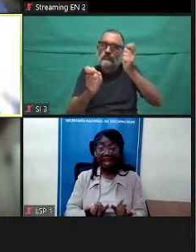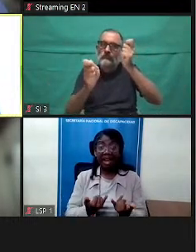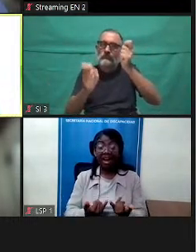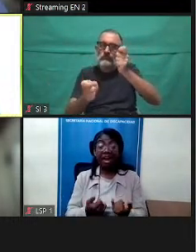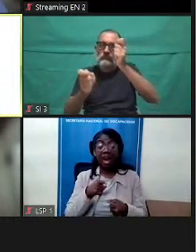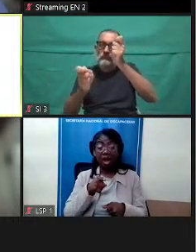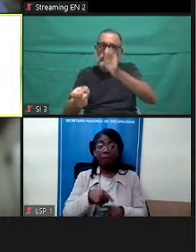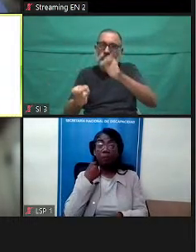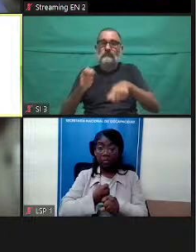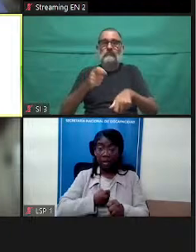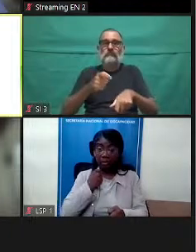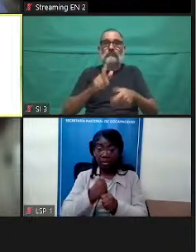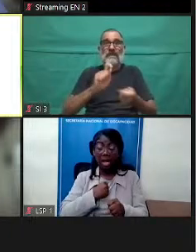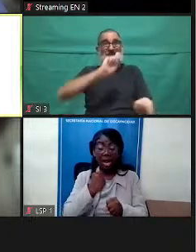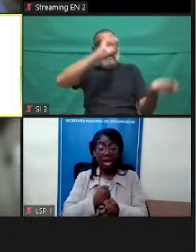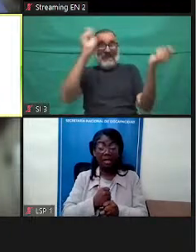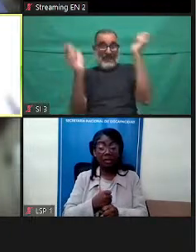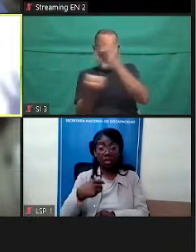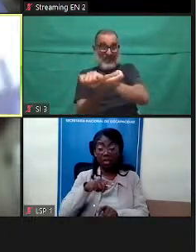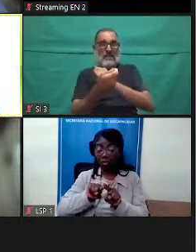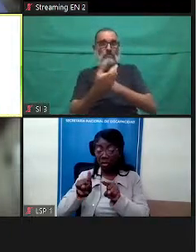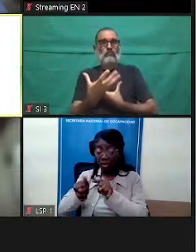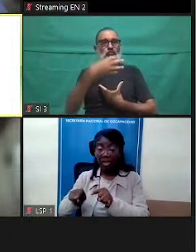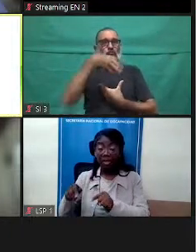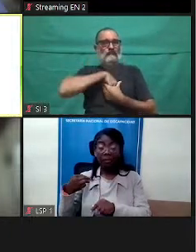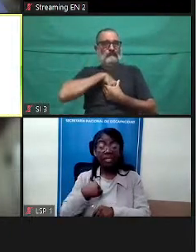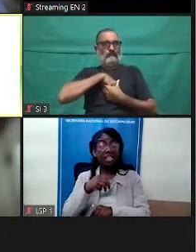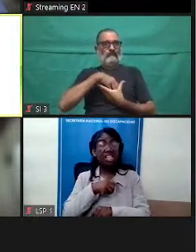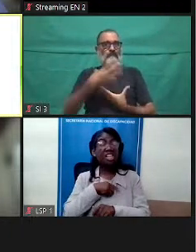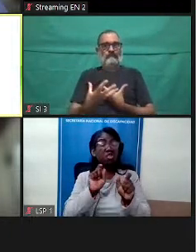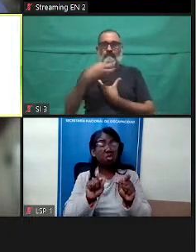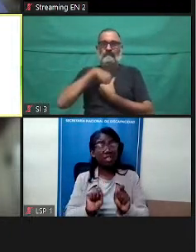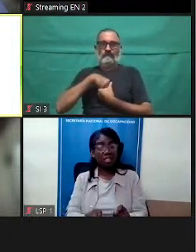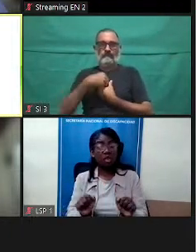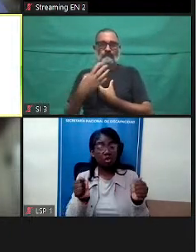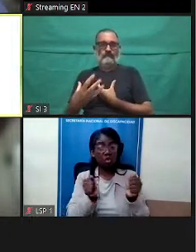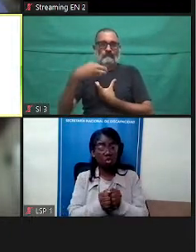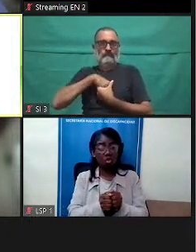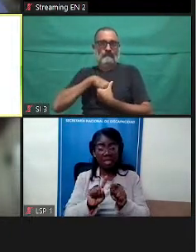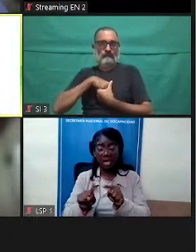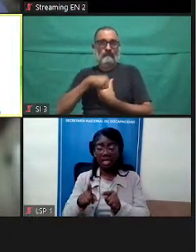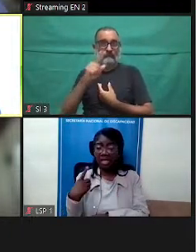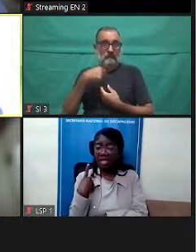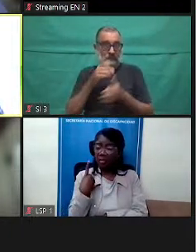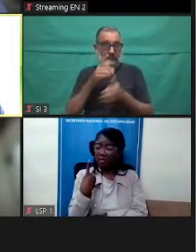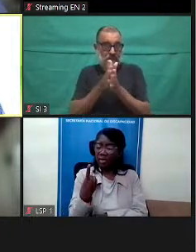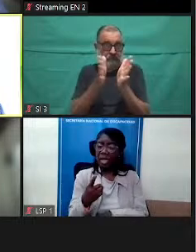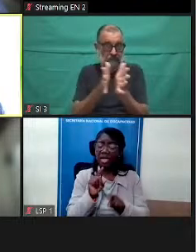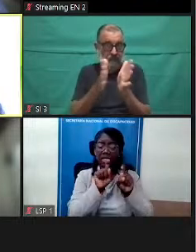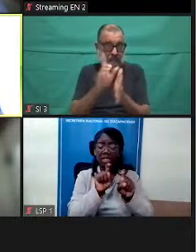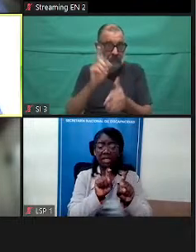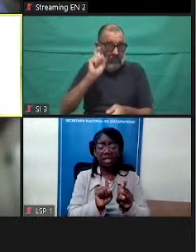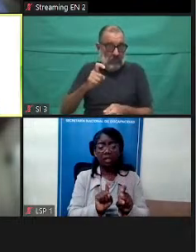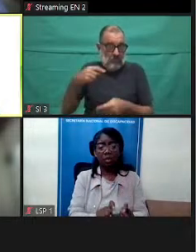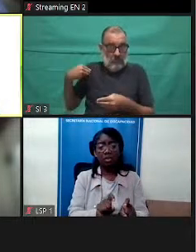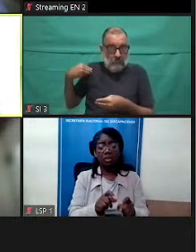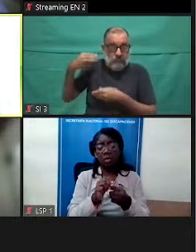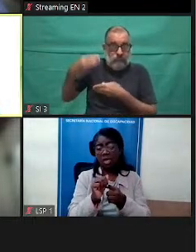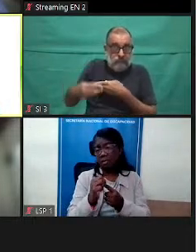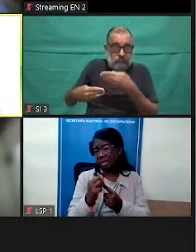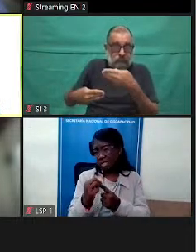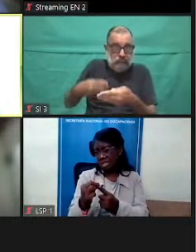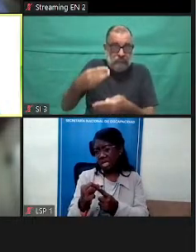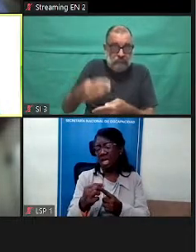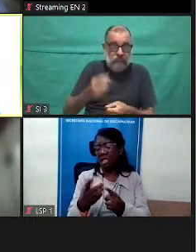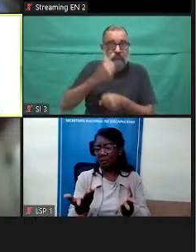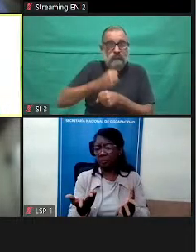should already be happening the men education ministries should already be working on this with this direction